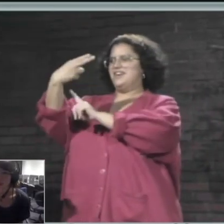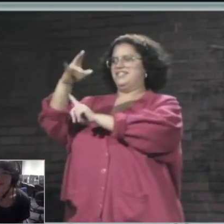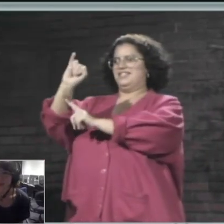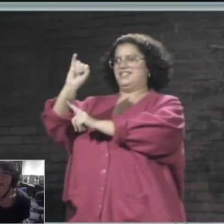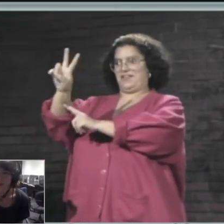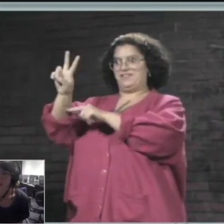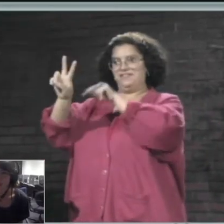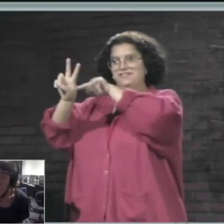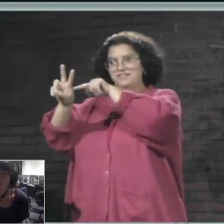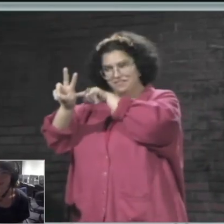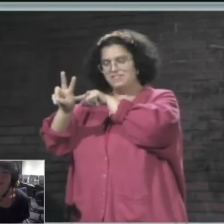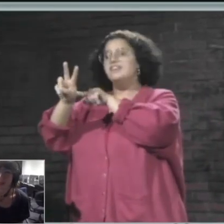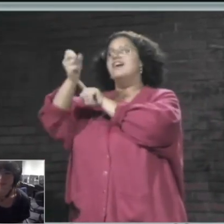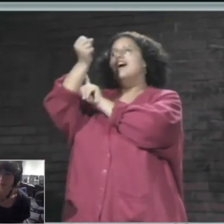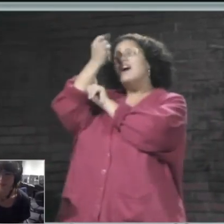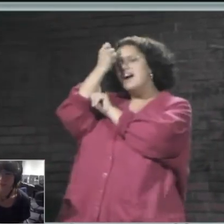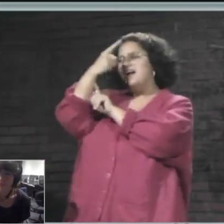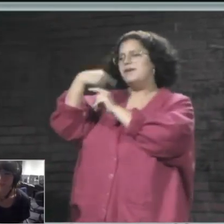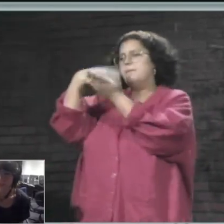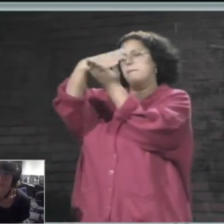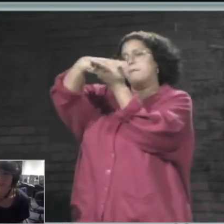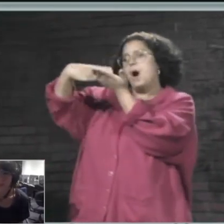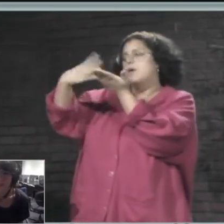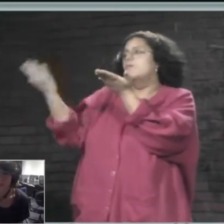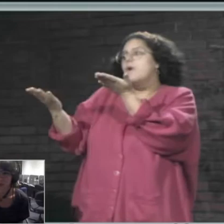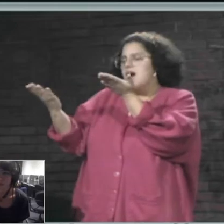Today I want to talk about HIV.